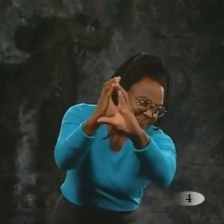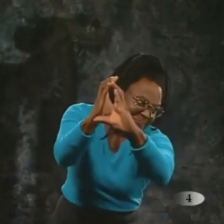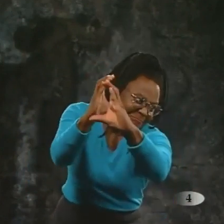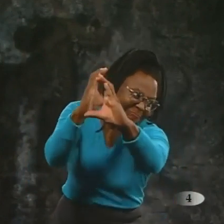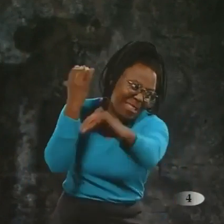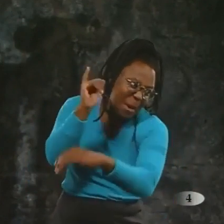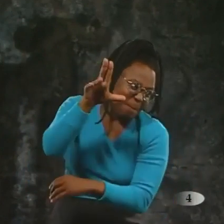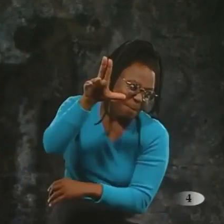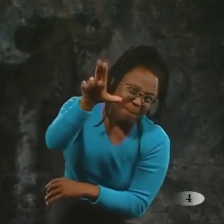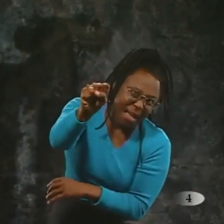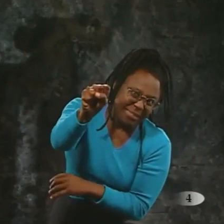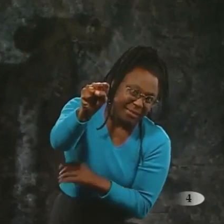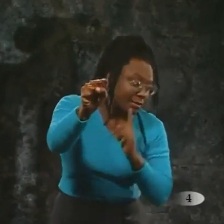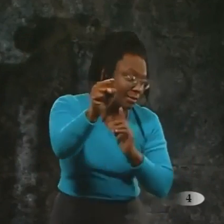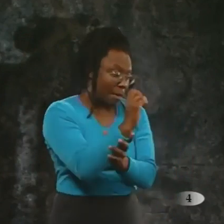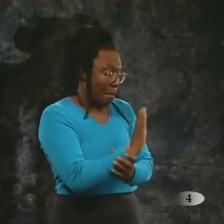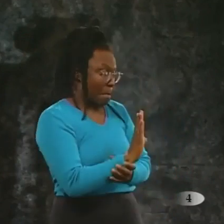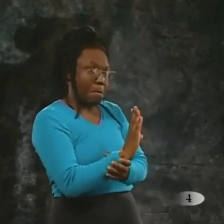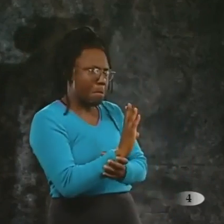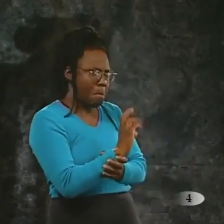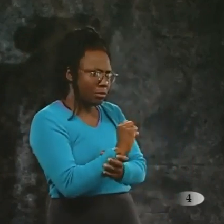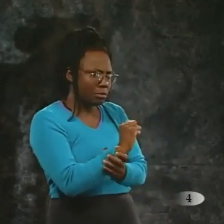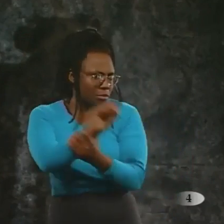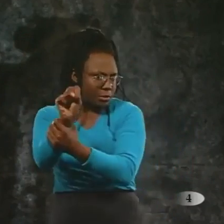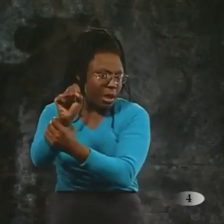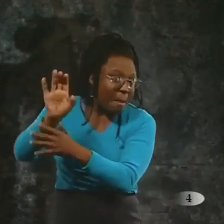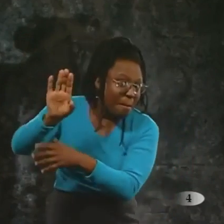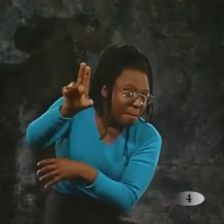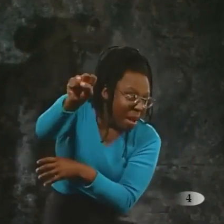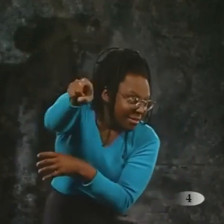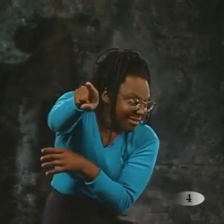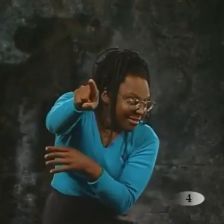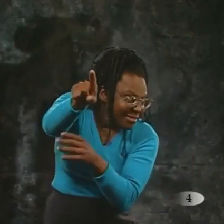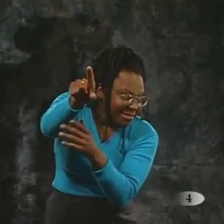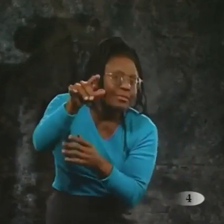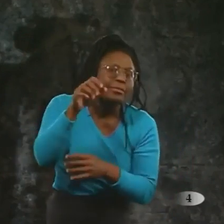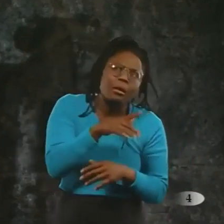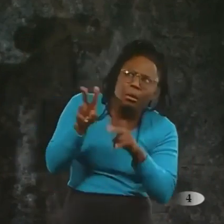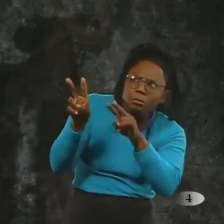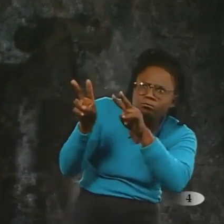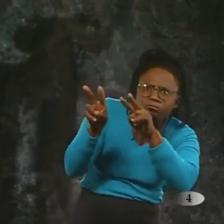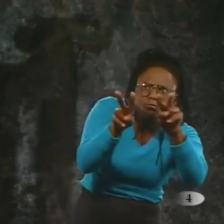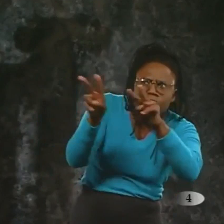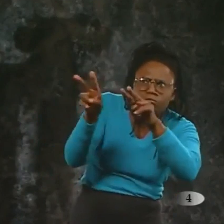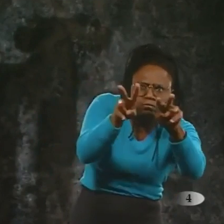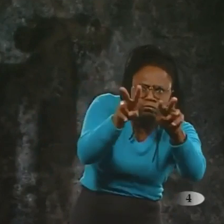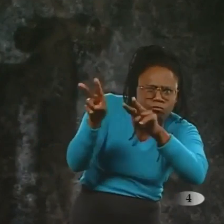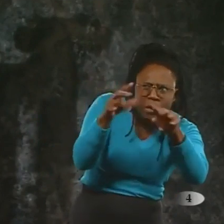Or, for example, let's say a parent is saying, look at that yellow bus. When they fingerspell bus, they don't turn